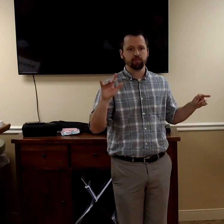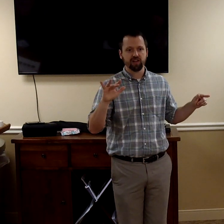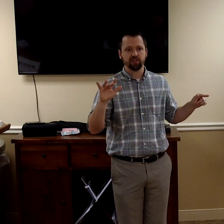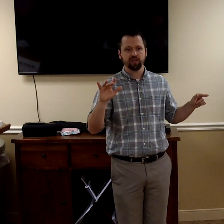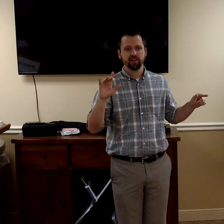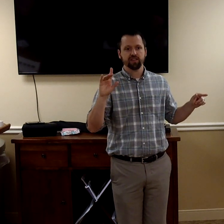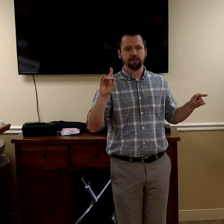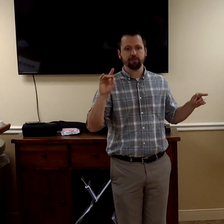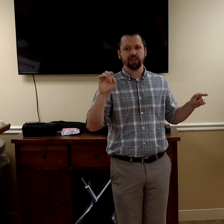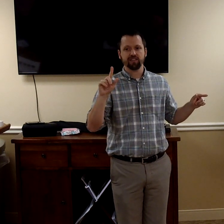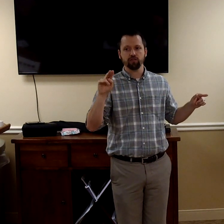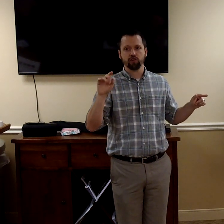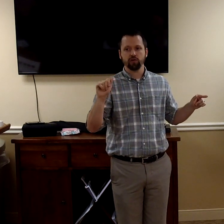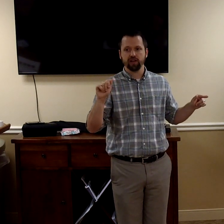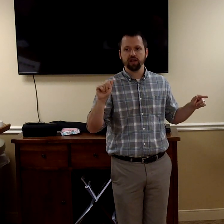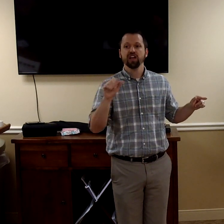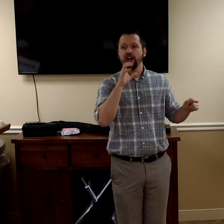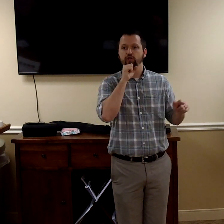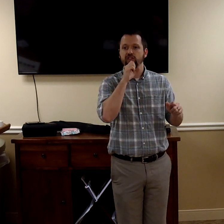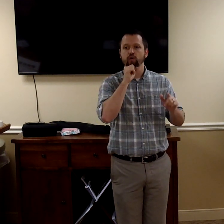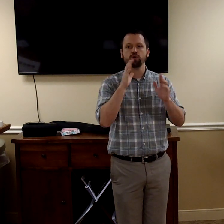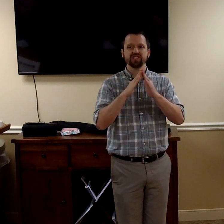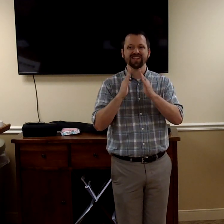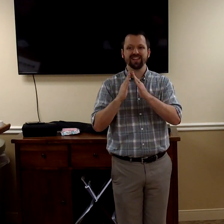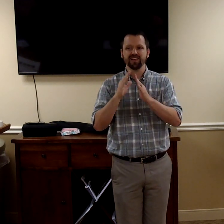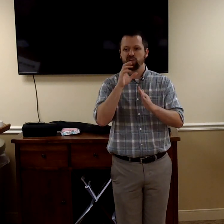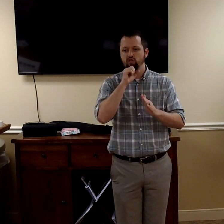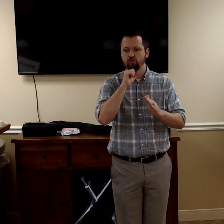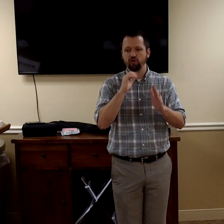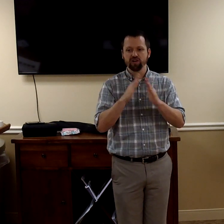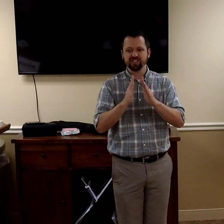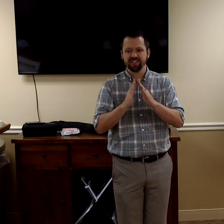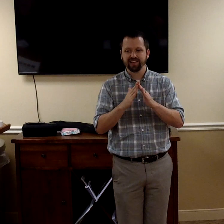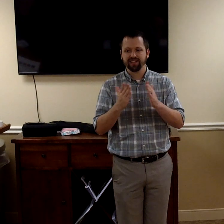Fingerspell. Same with like Deltona. I do see Orange City.